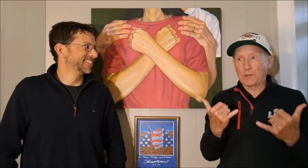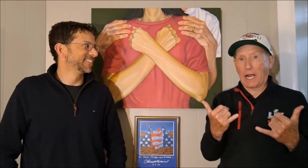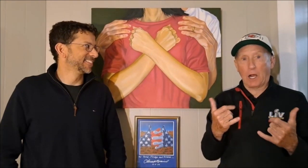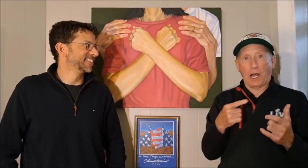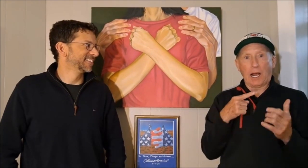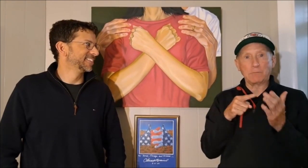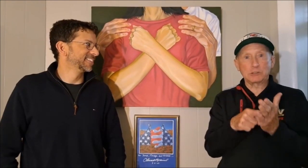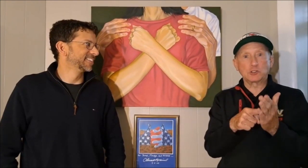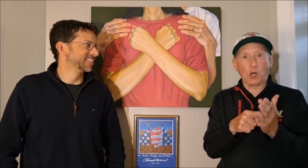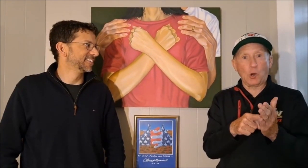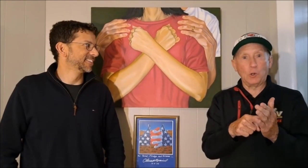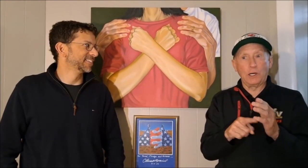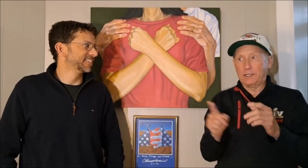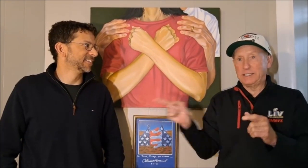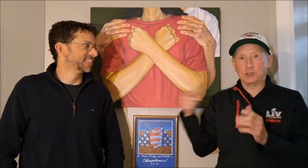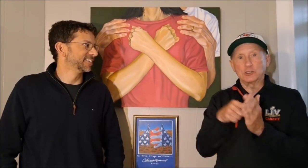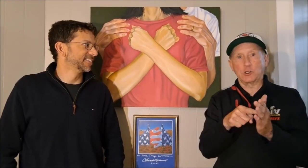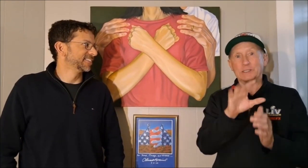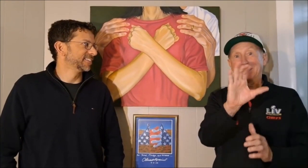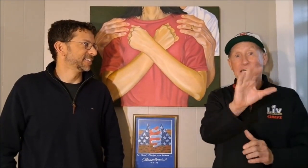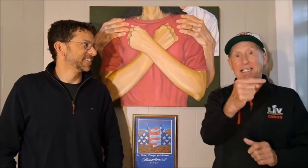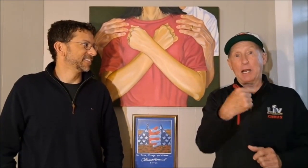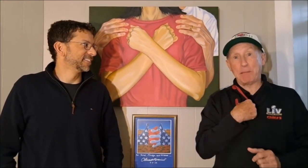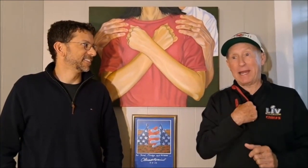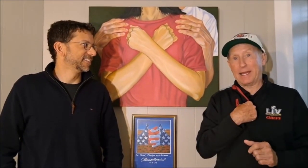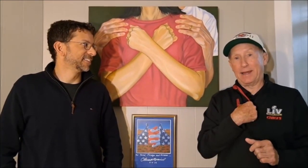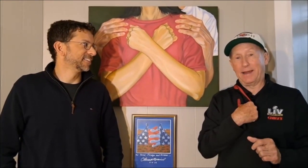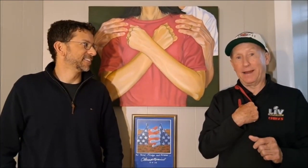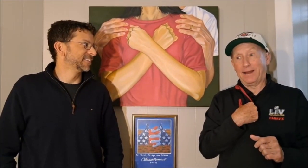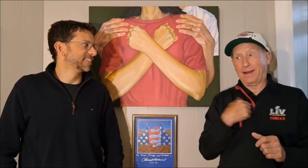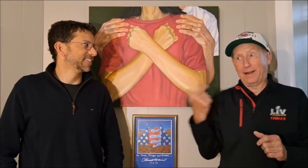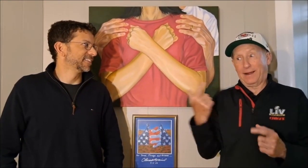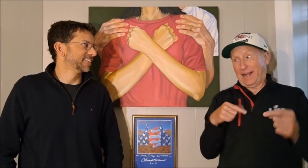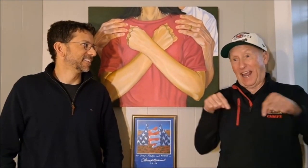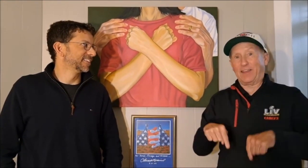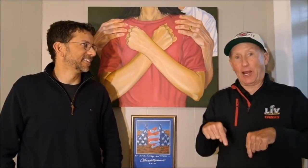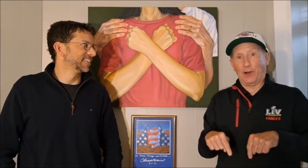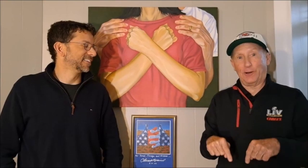Now, I'm gonna show, he's gonna show Sid and me in there.